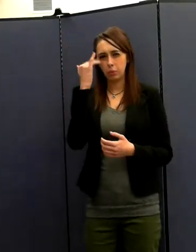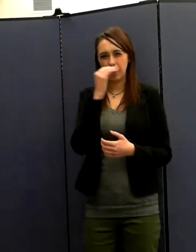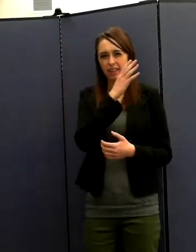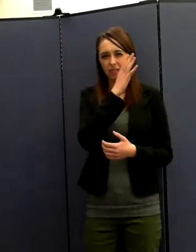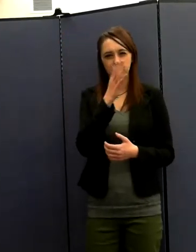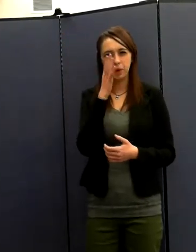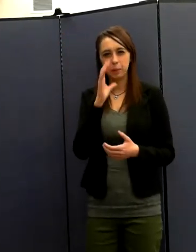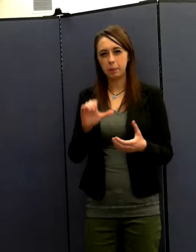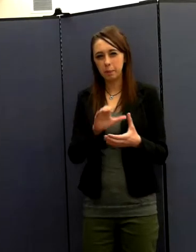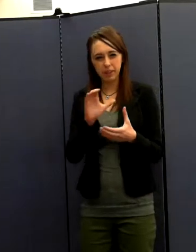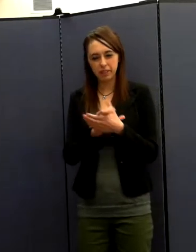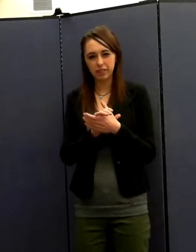married?